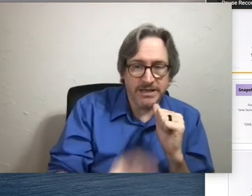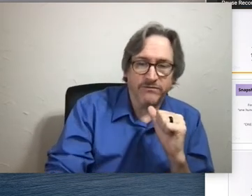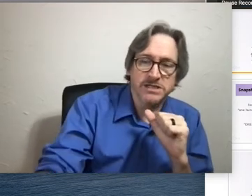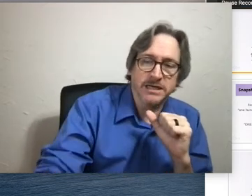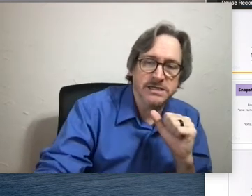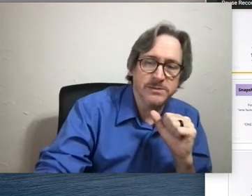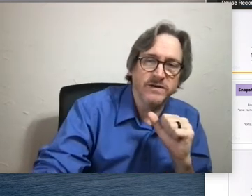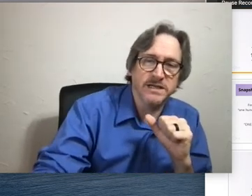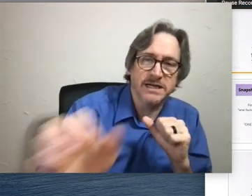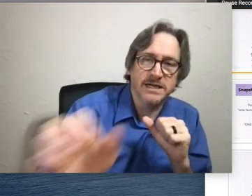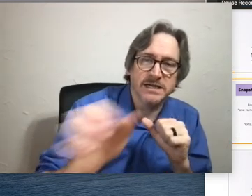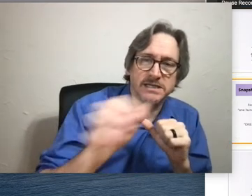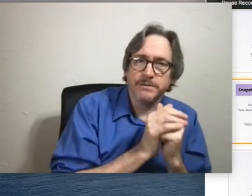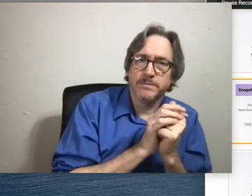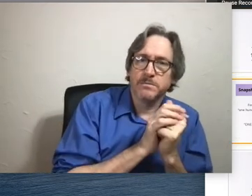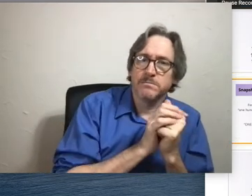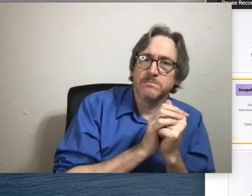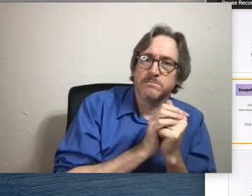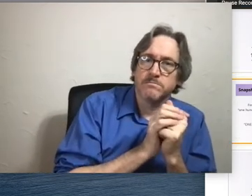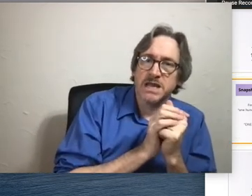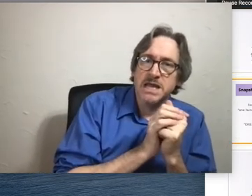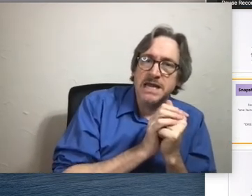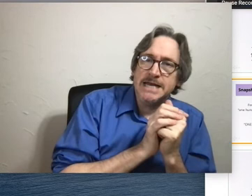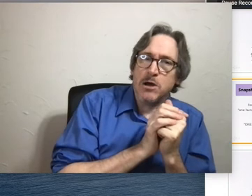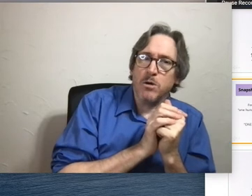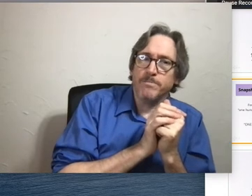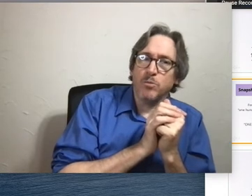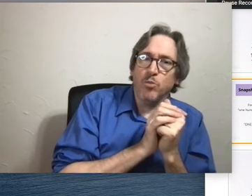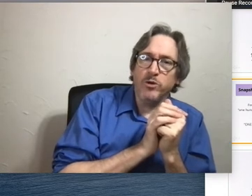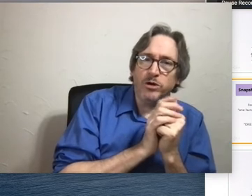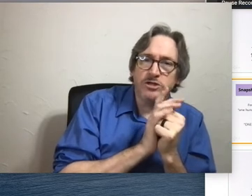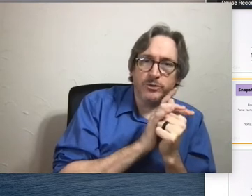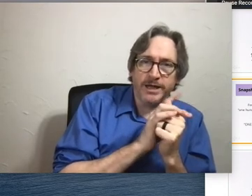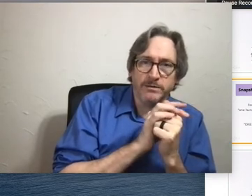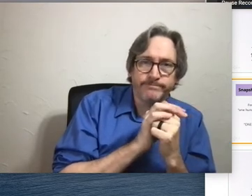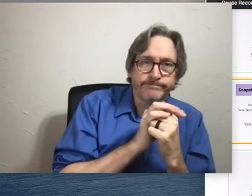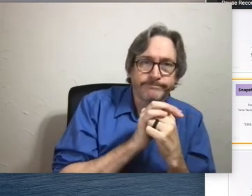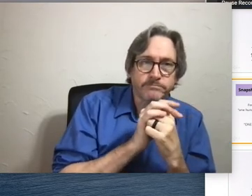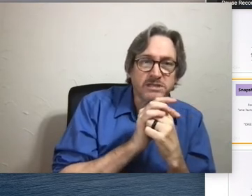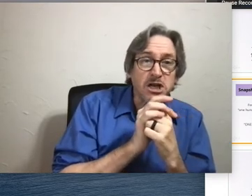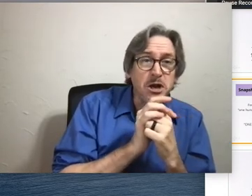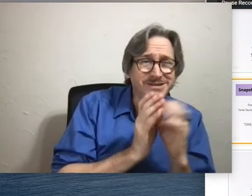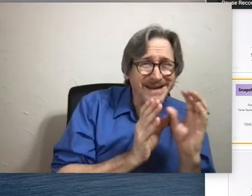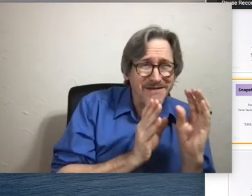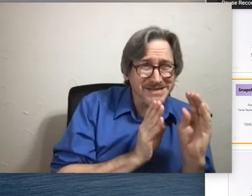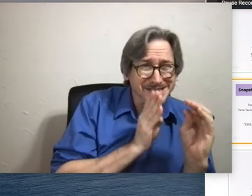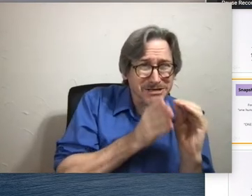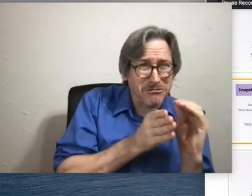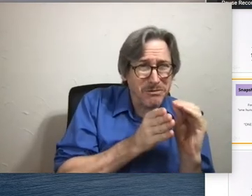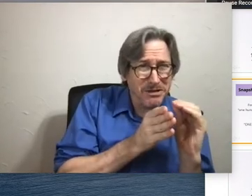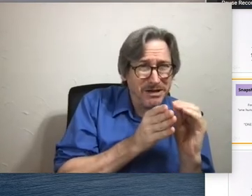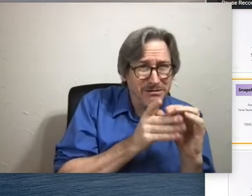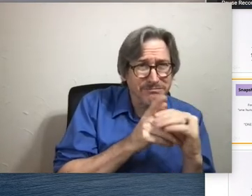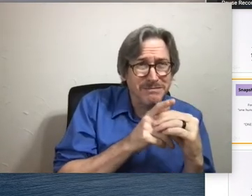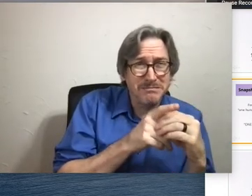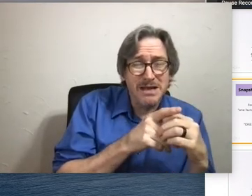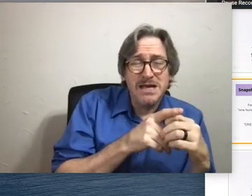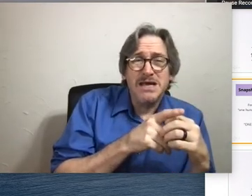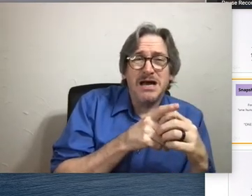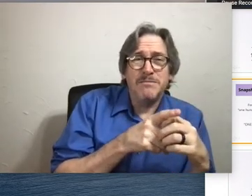Think about that for a second as I move on to the next slide. Now, when we're doing numbers that have a 0 in the middle,